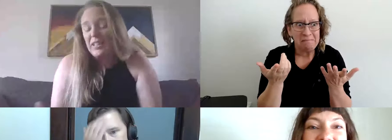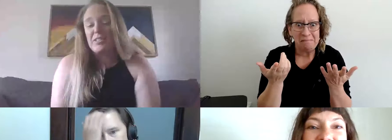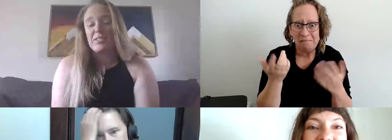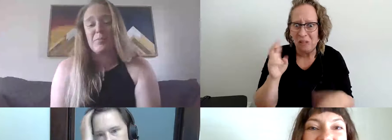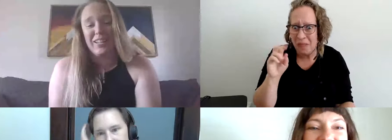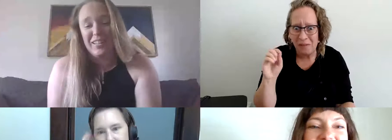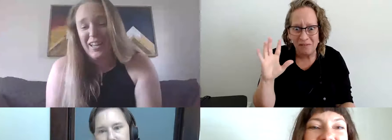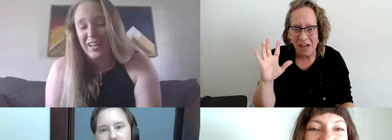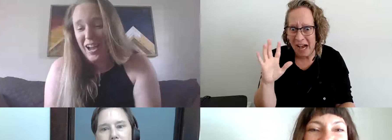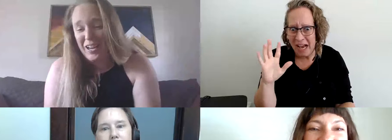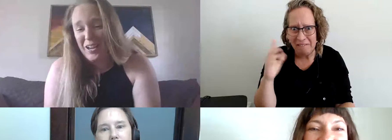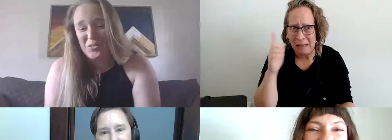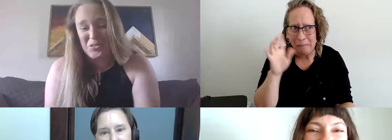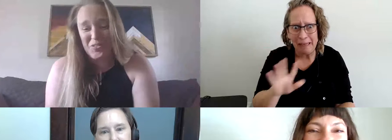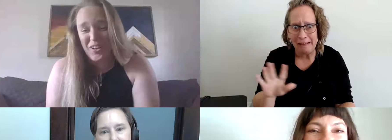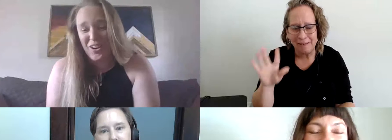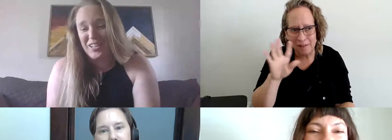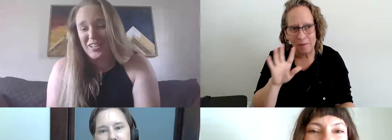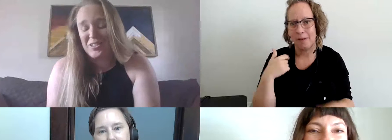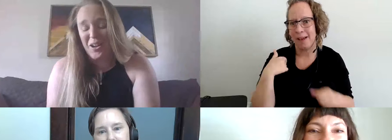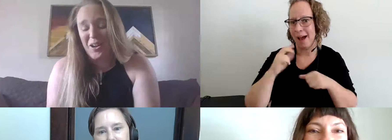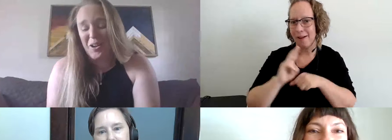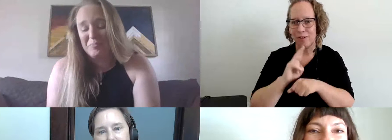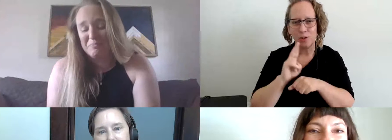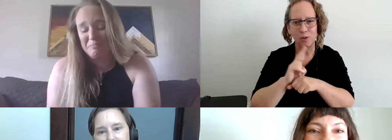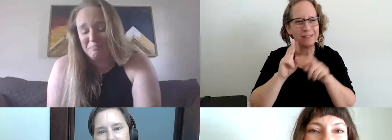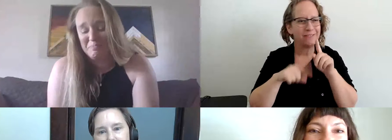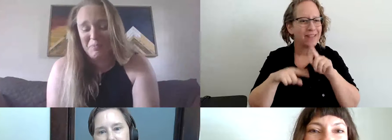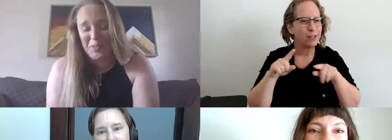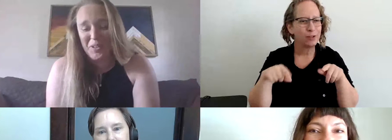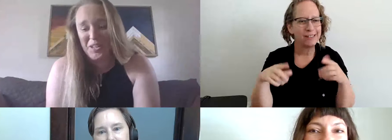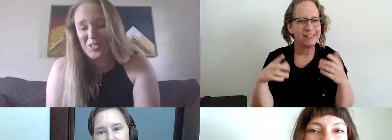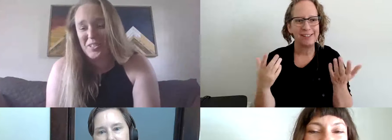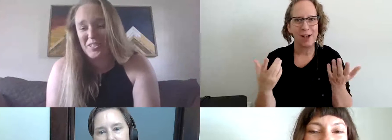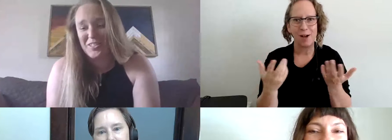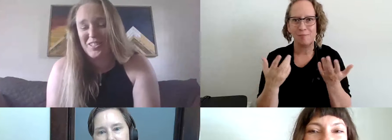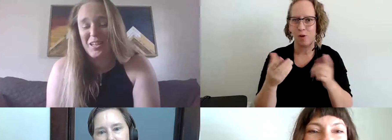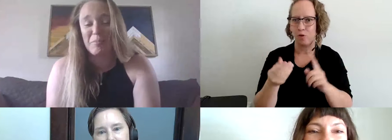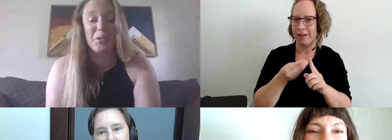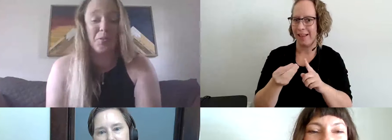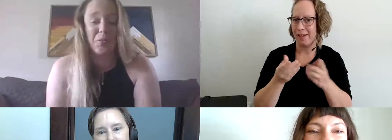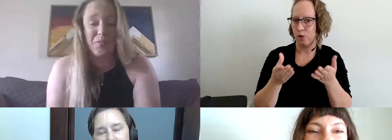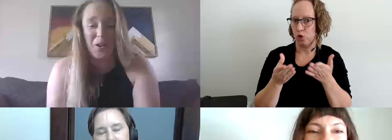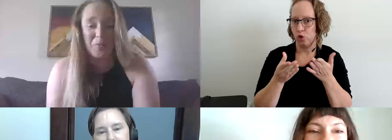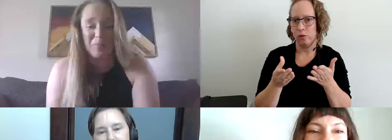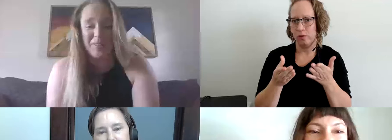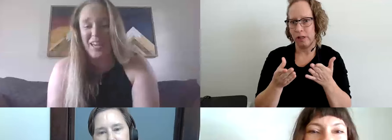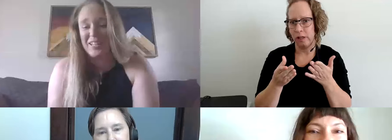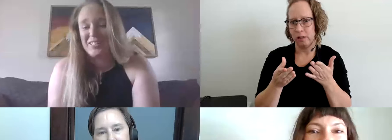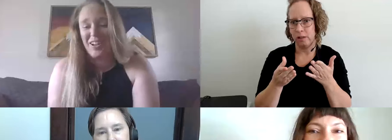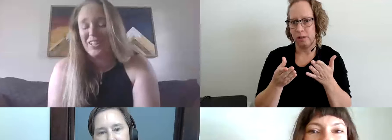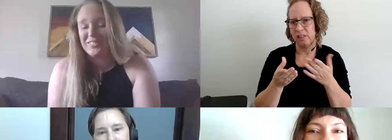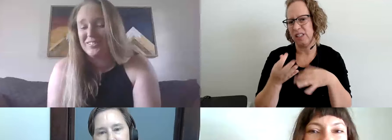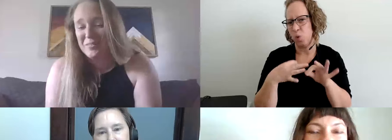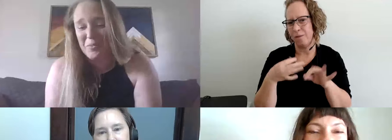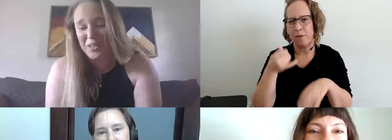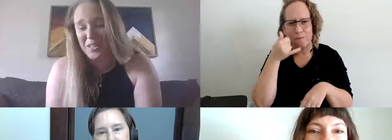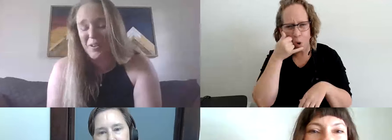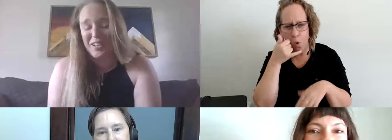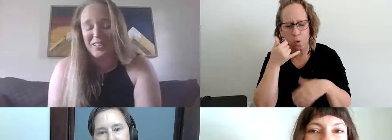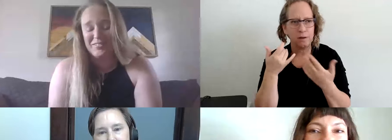2005, something like that. I have used various relay services in lieu of the phone. That is